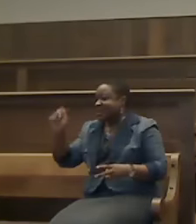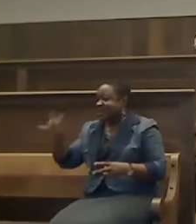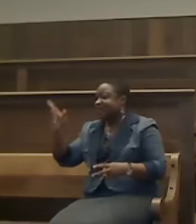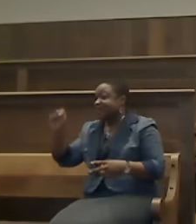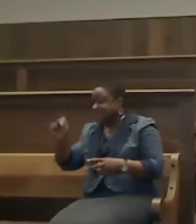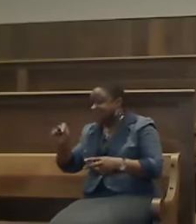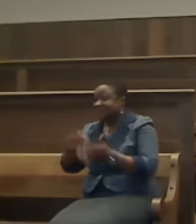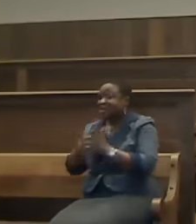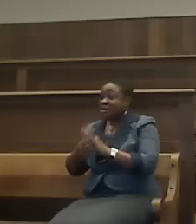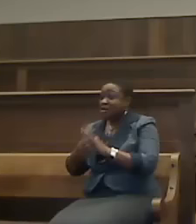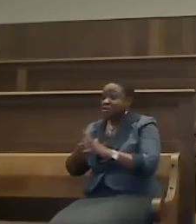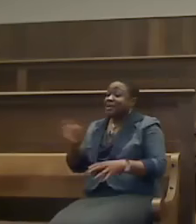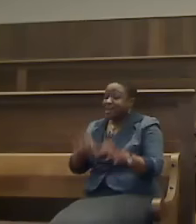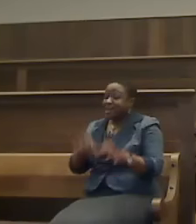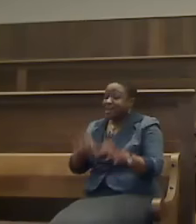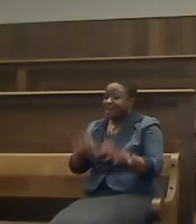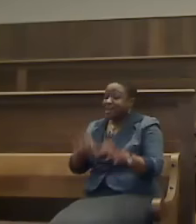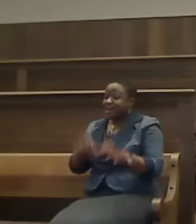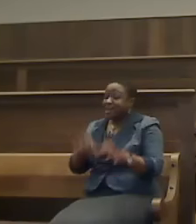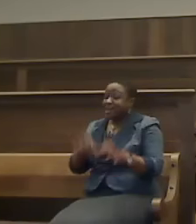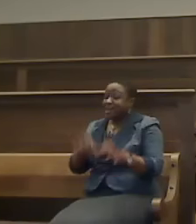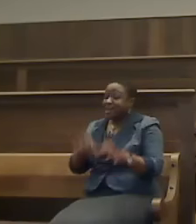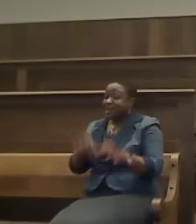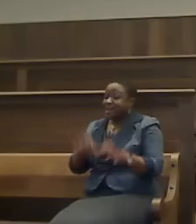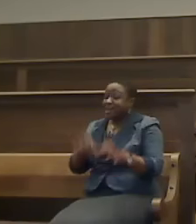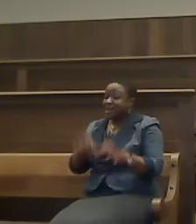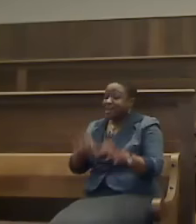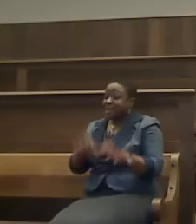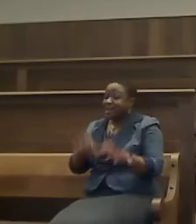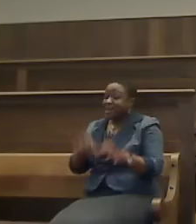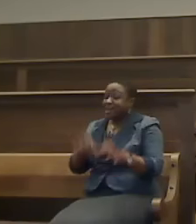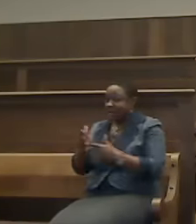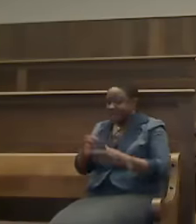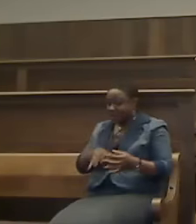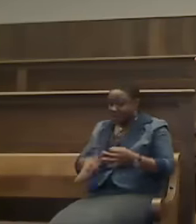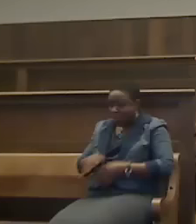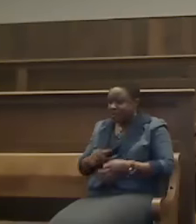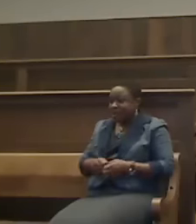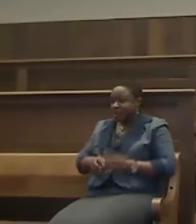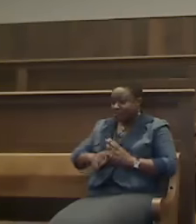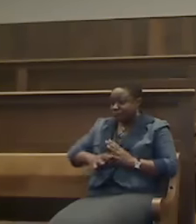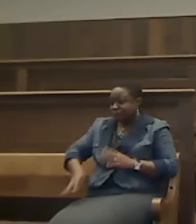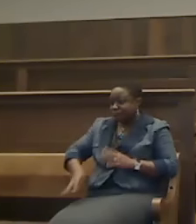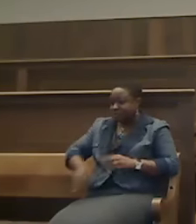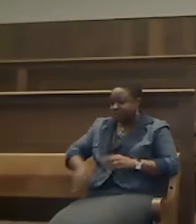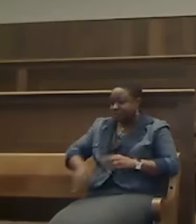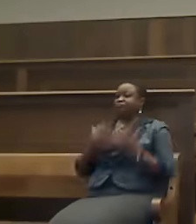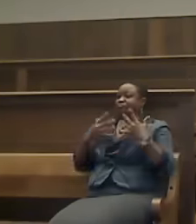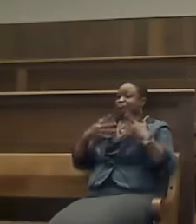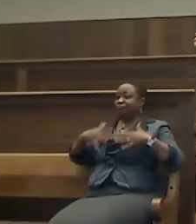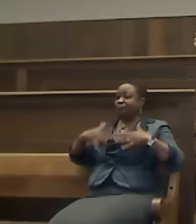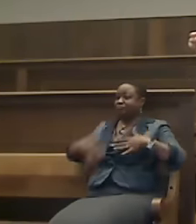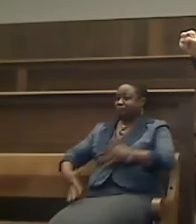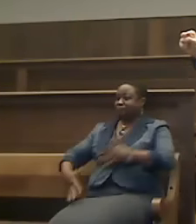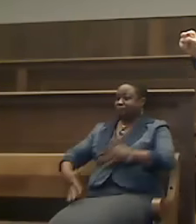plus bacteria, can go through these little holes into the bloodstream where antibodies attack